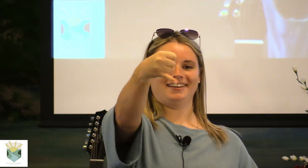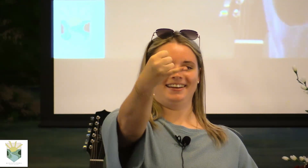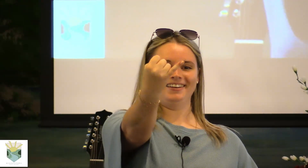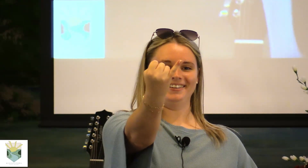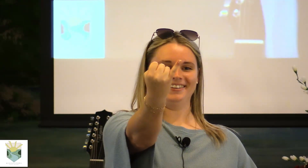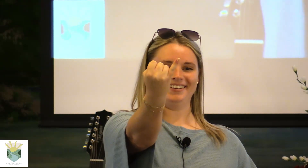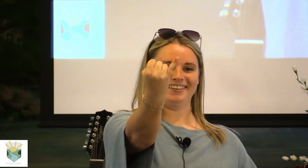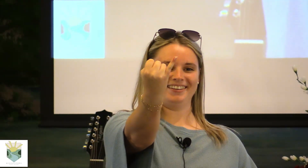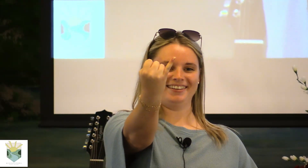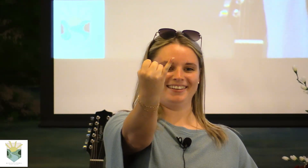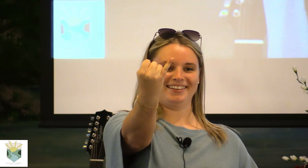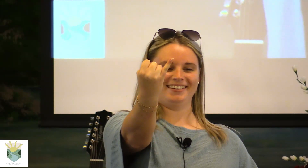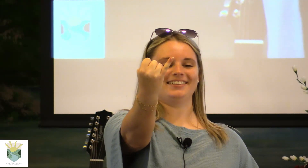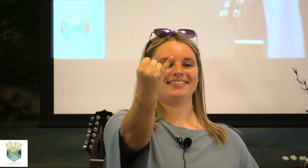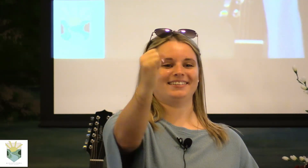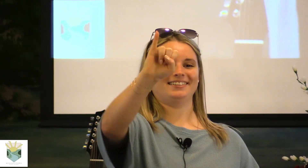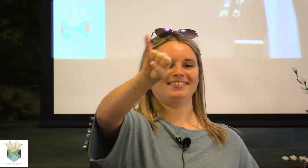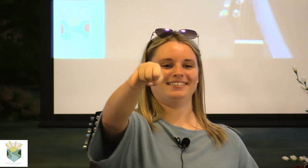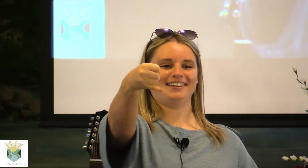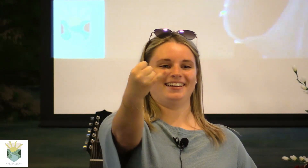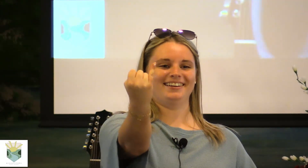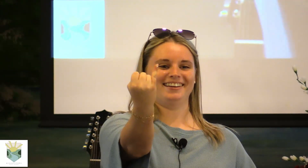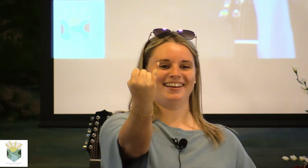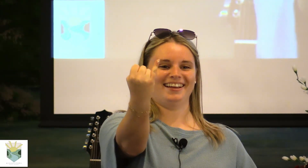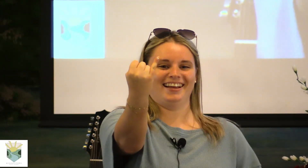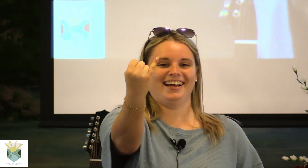J. Yes. J.